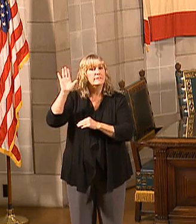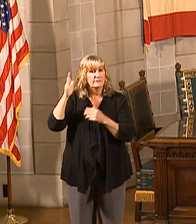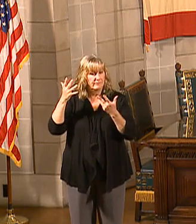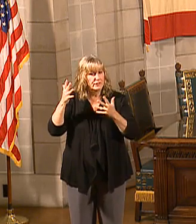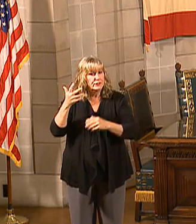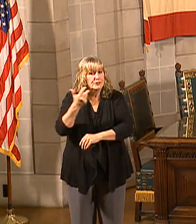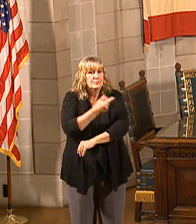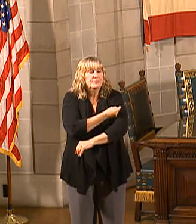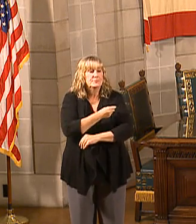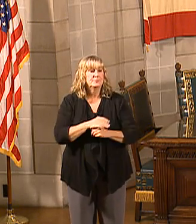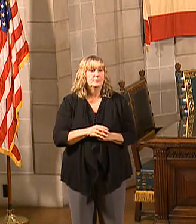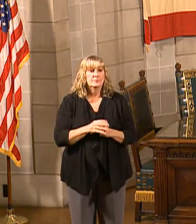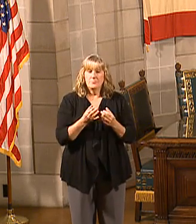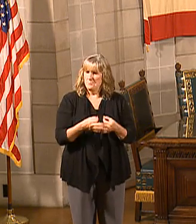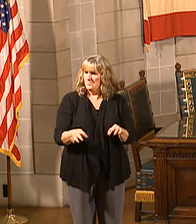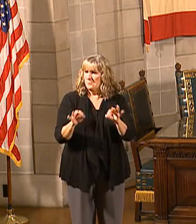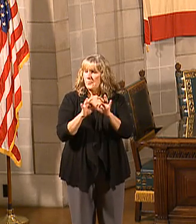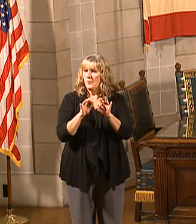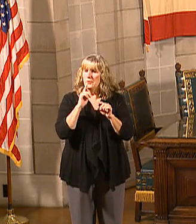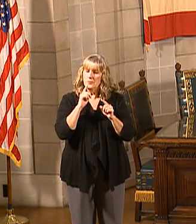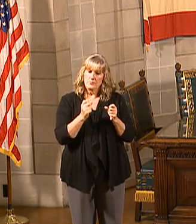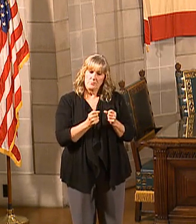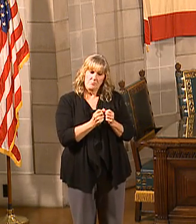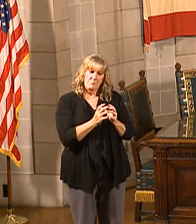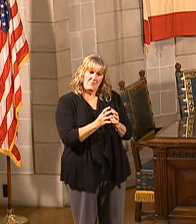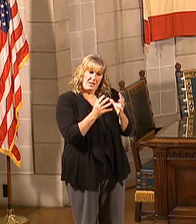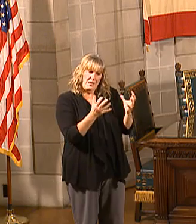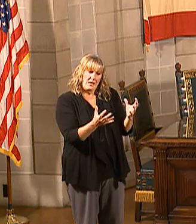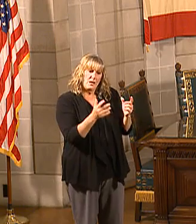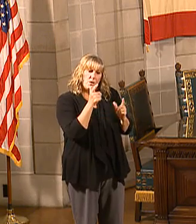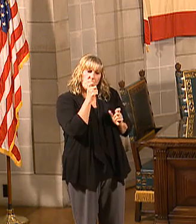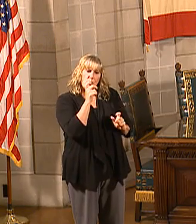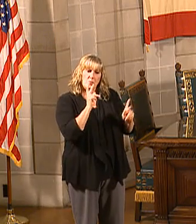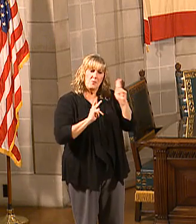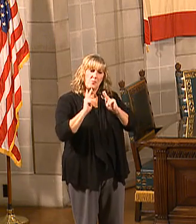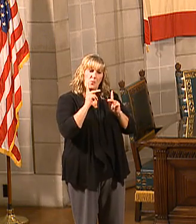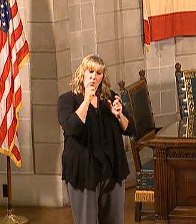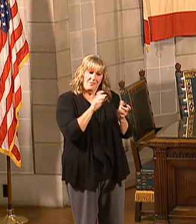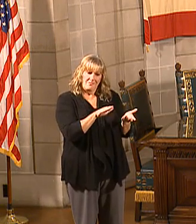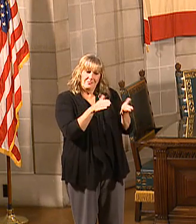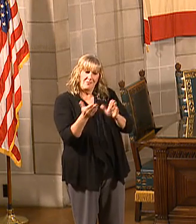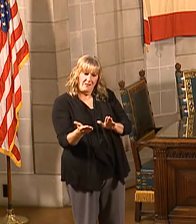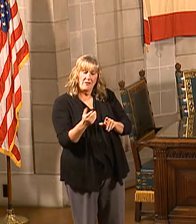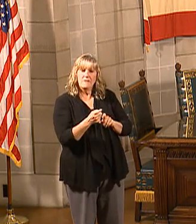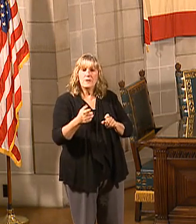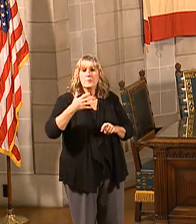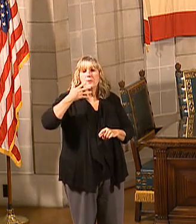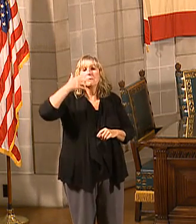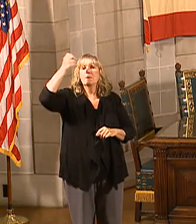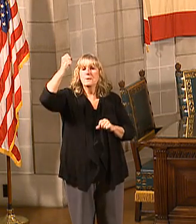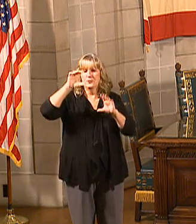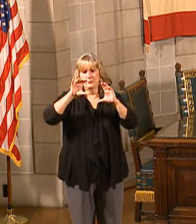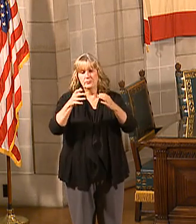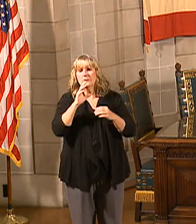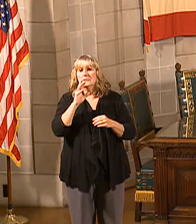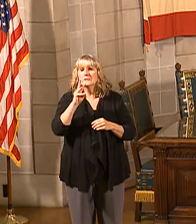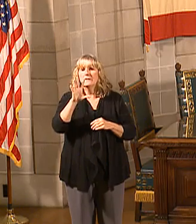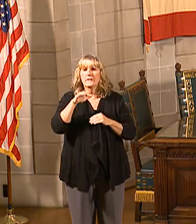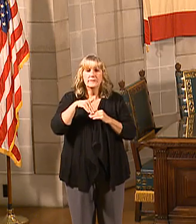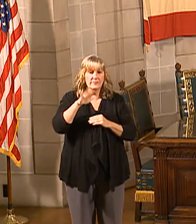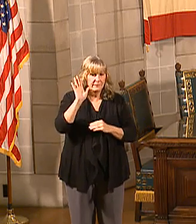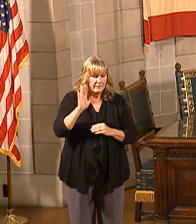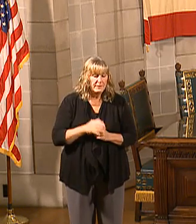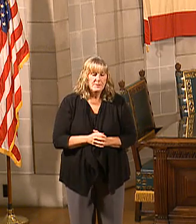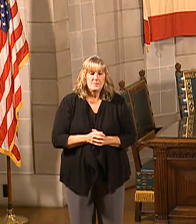vaccinated. And that's important because that's where the majority of our fatalities come from, is people who are in that category 65 years and older.